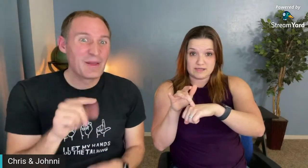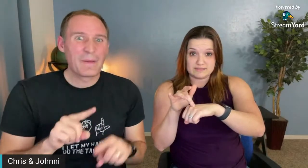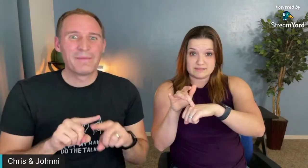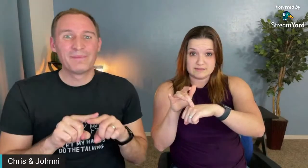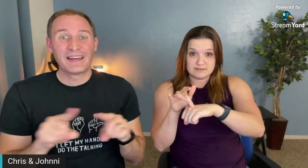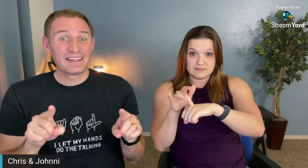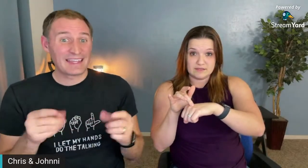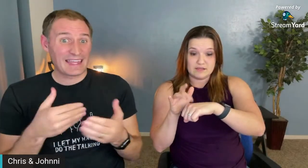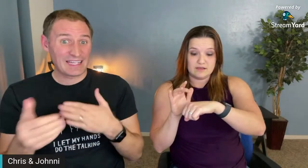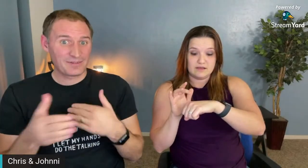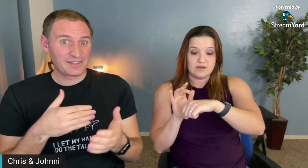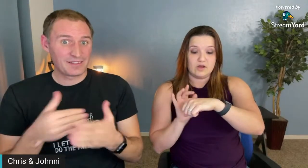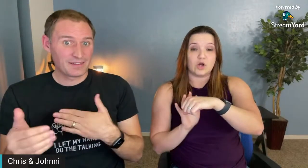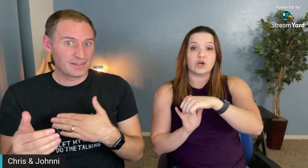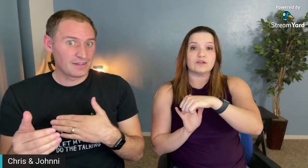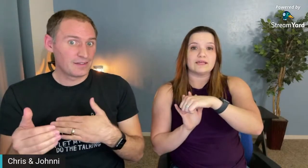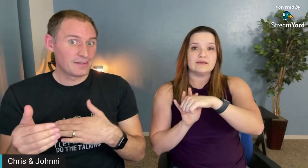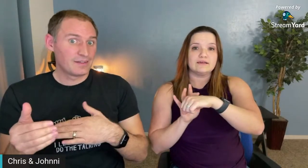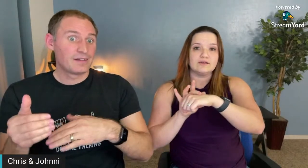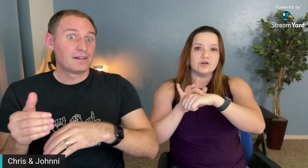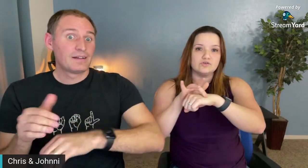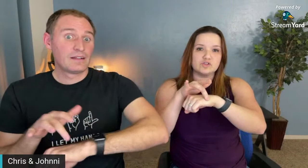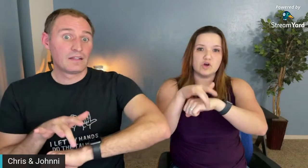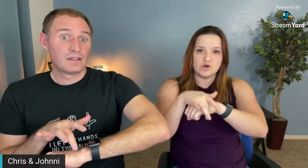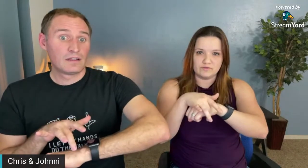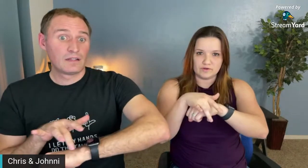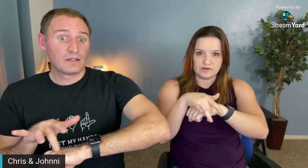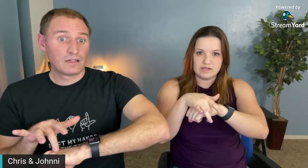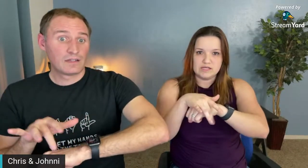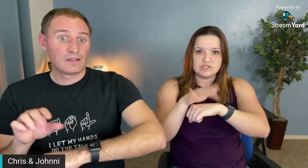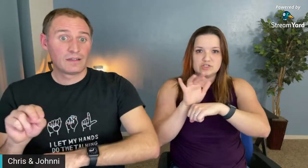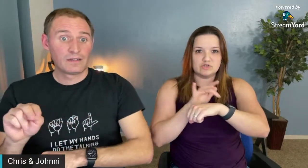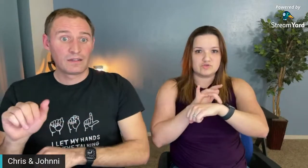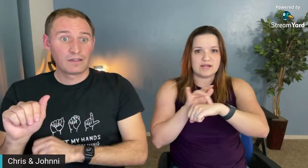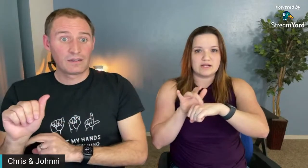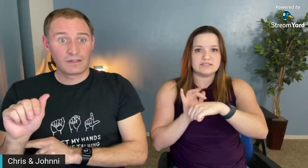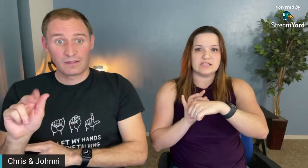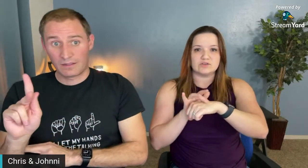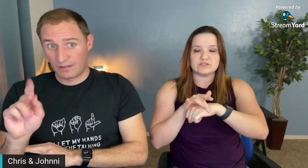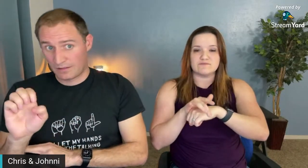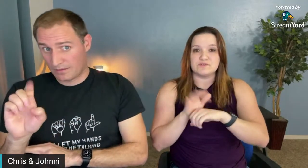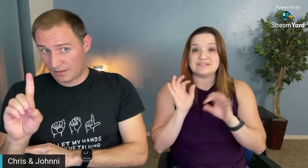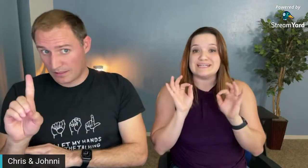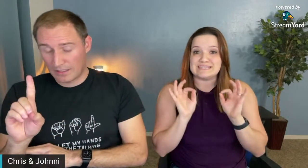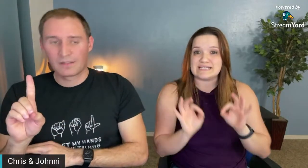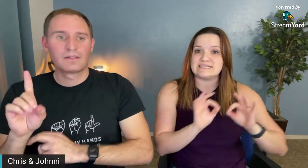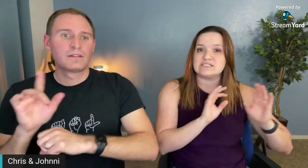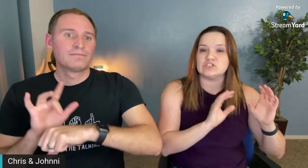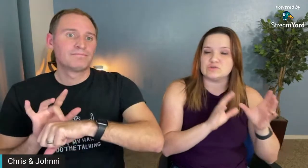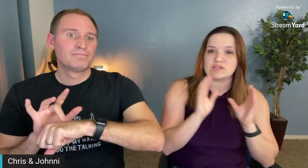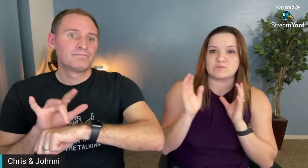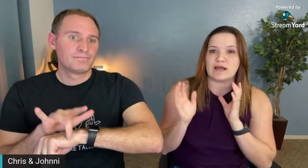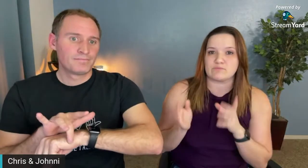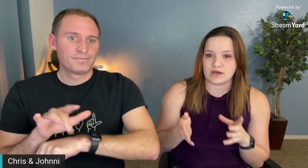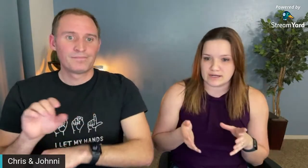across. Early goes over. So try not to get those confused. It's easy to do. That's why I brought it